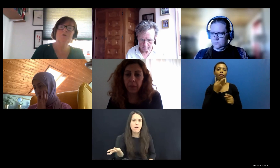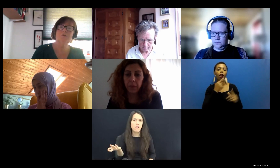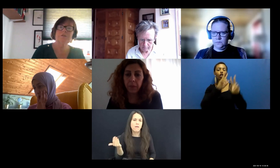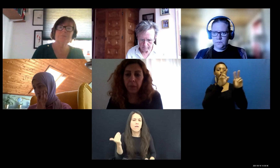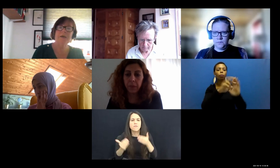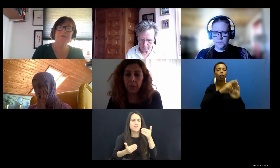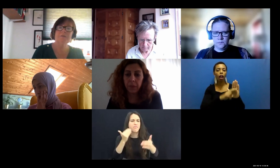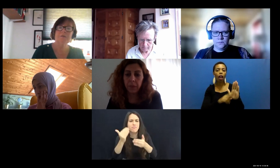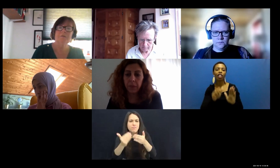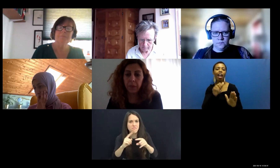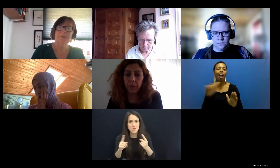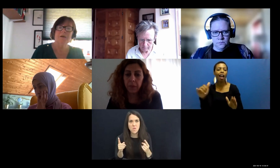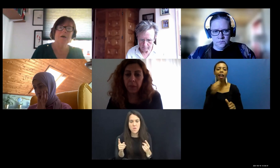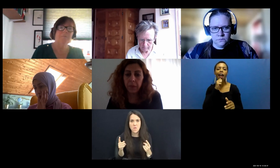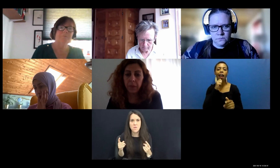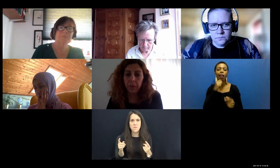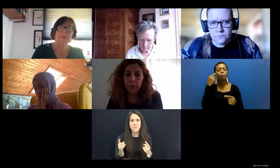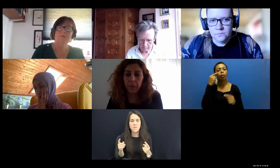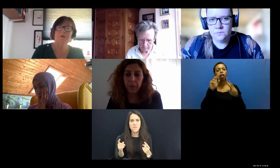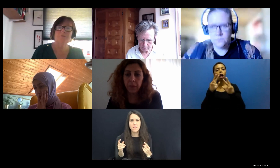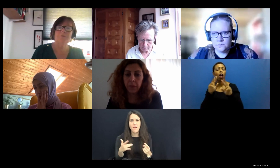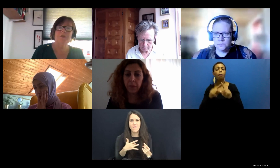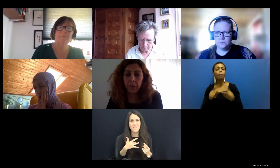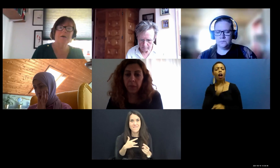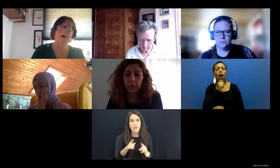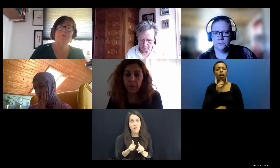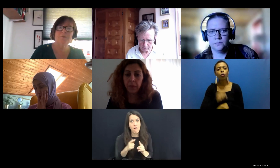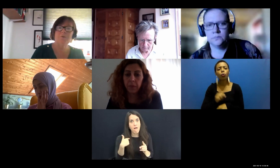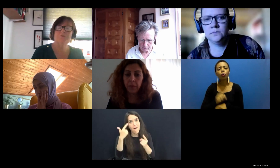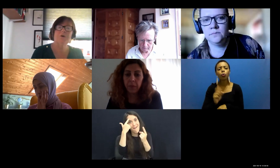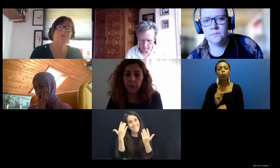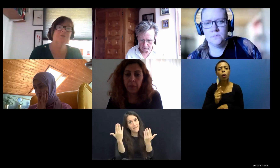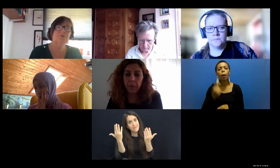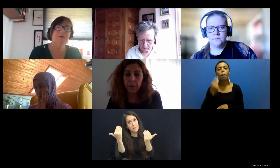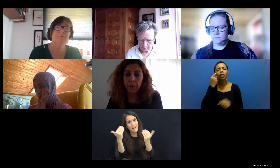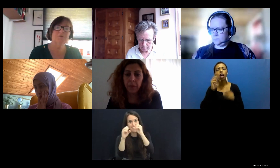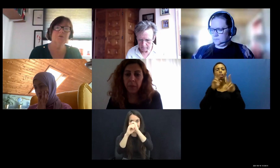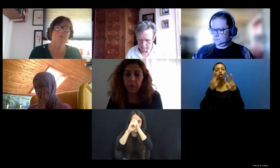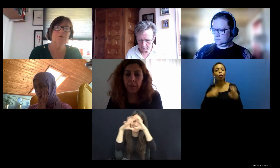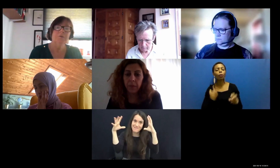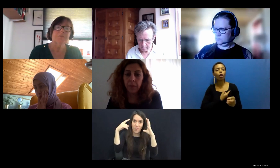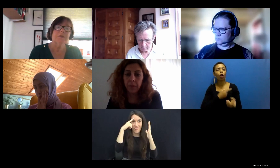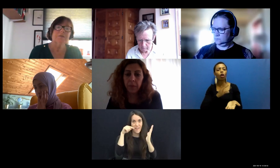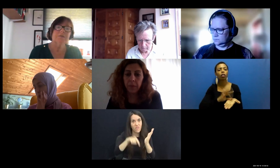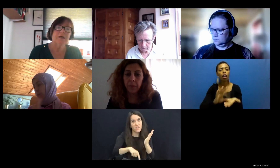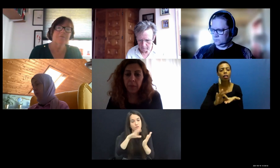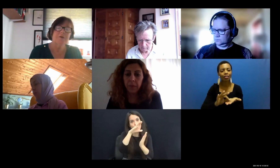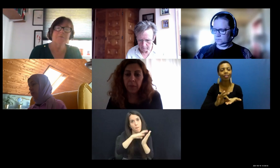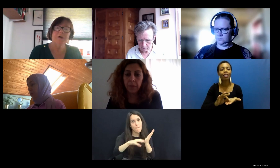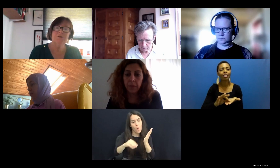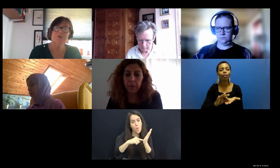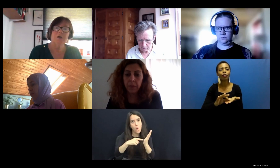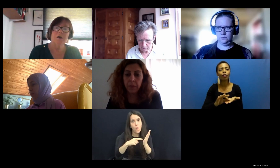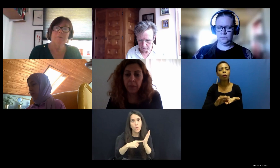So I would not expect, you know, thinking about our reports, for us to be able to say